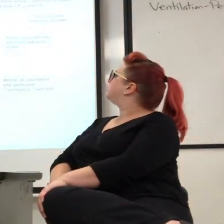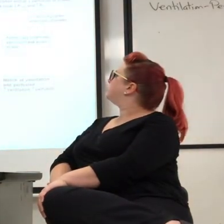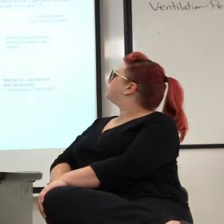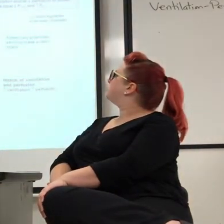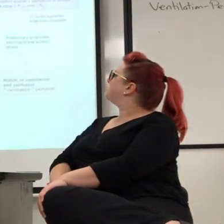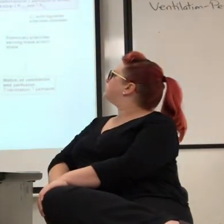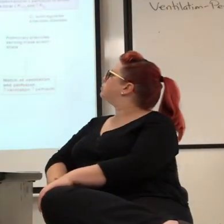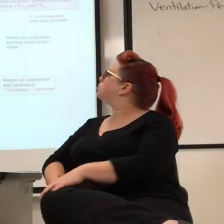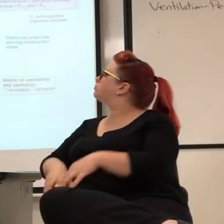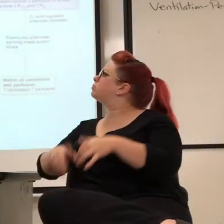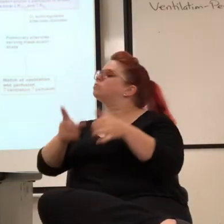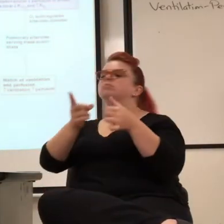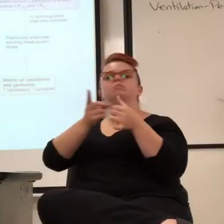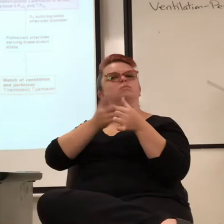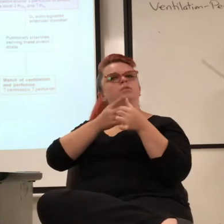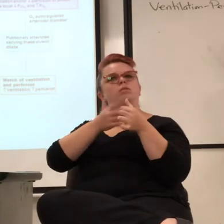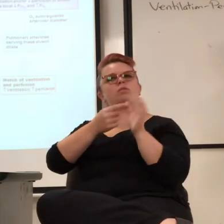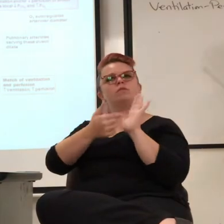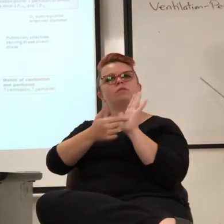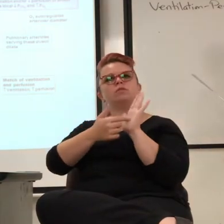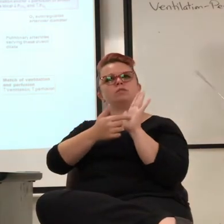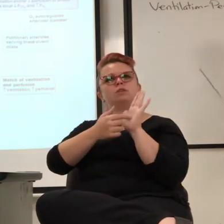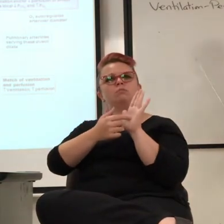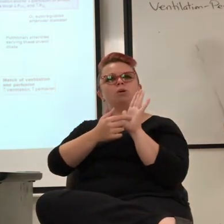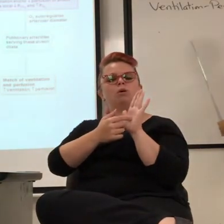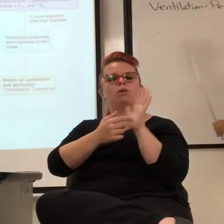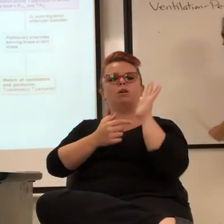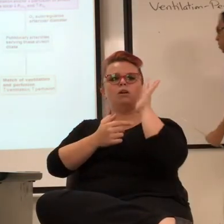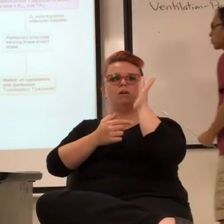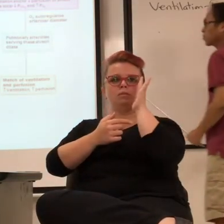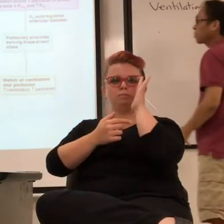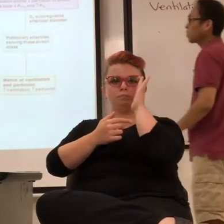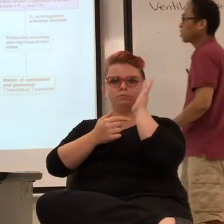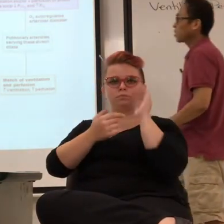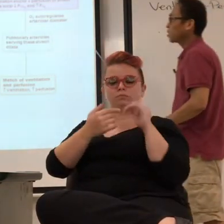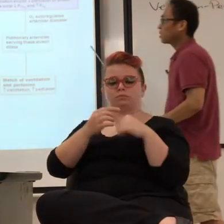That first example, what it's saying is, it's saying you're